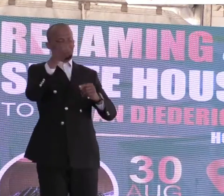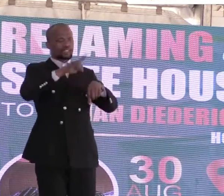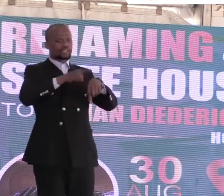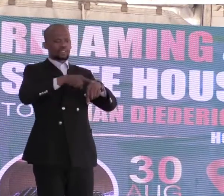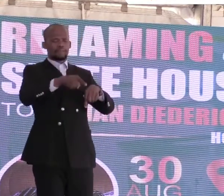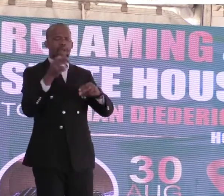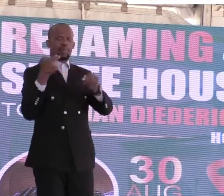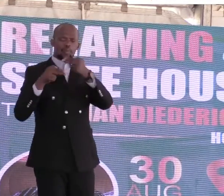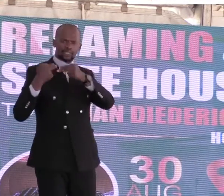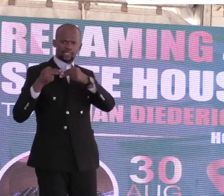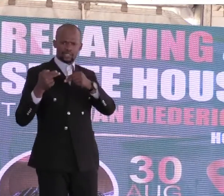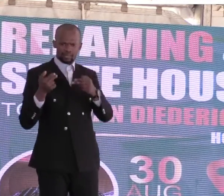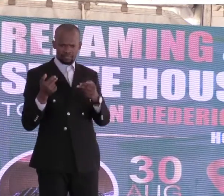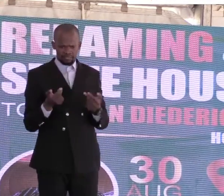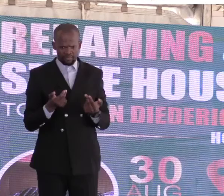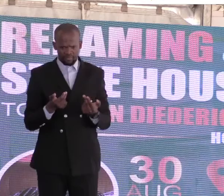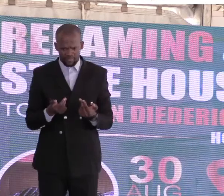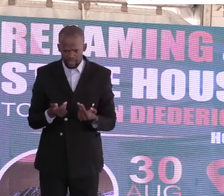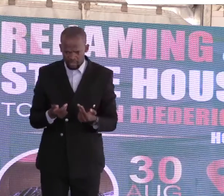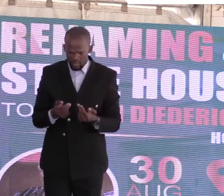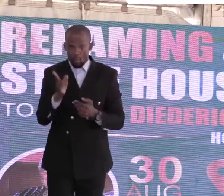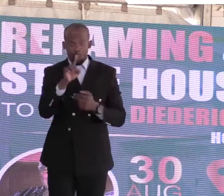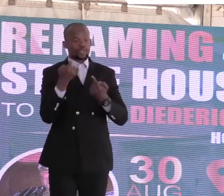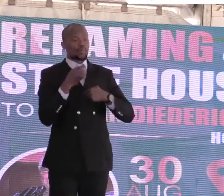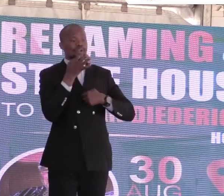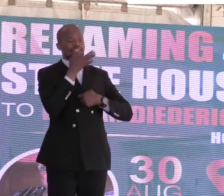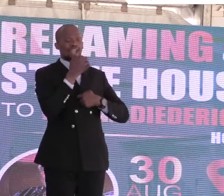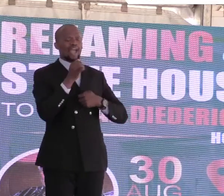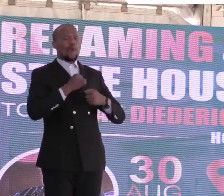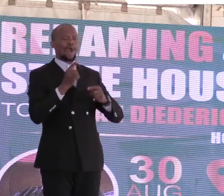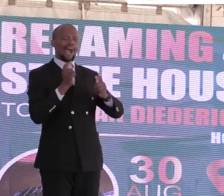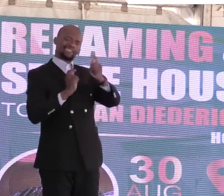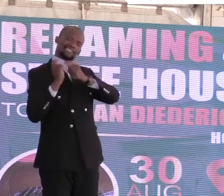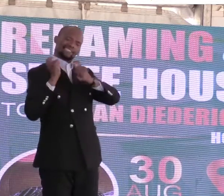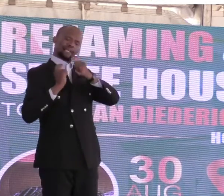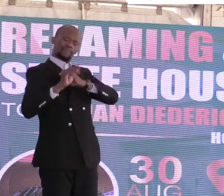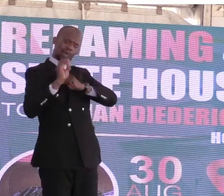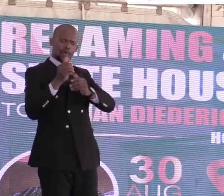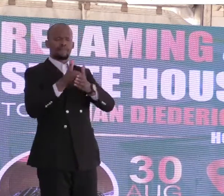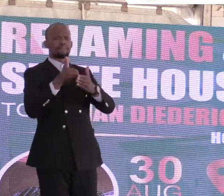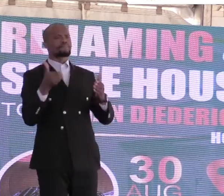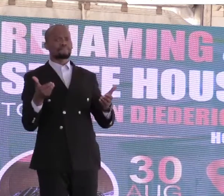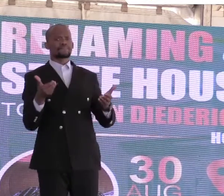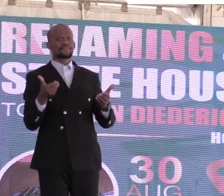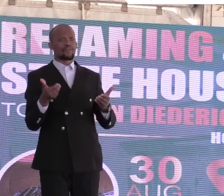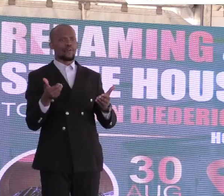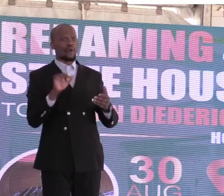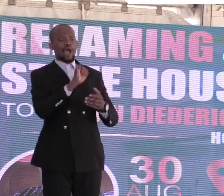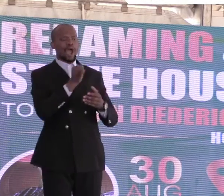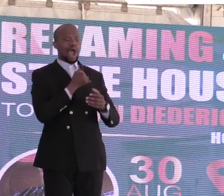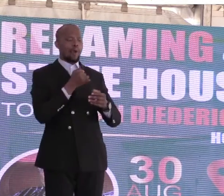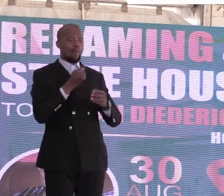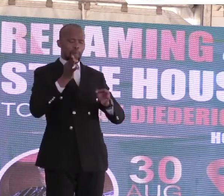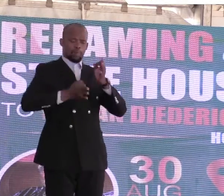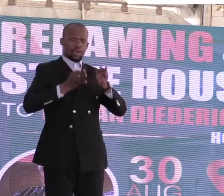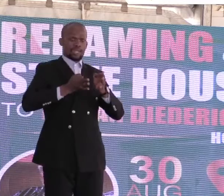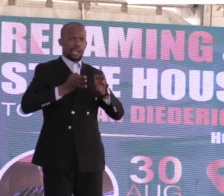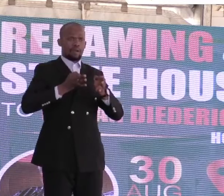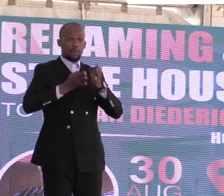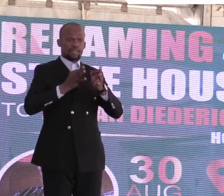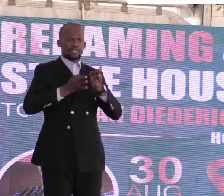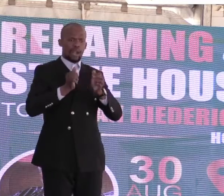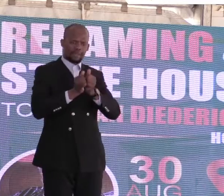to be in line with what we are saying, that our traditional leaders were there before our political parties were there, and they